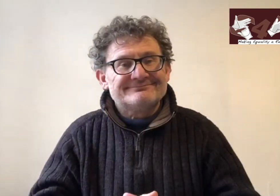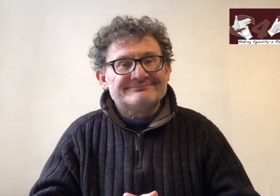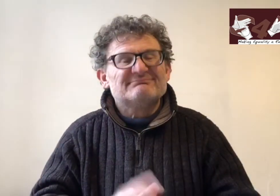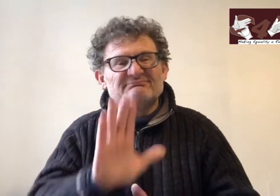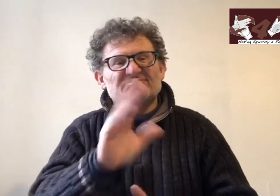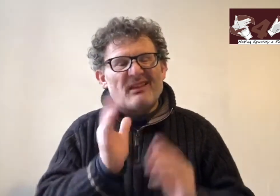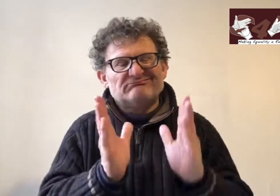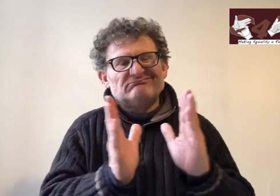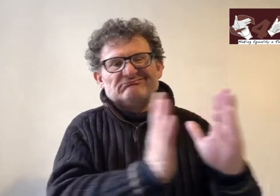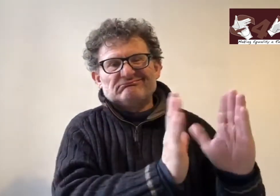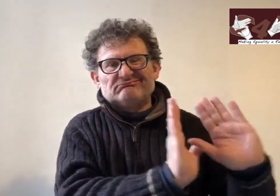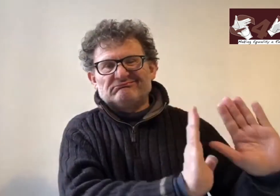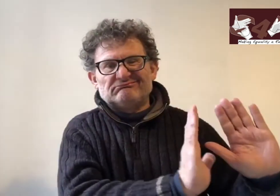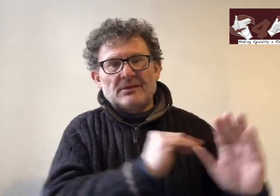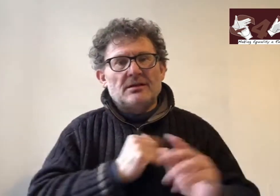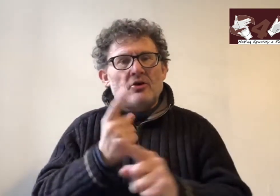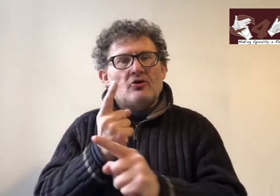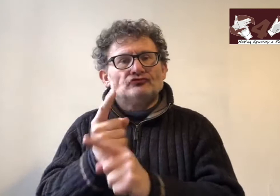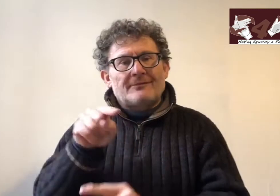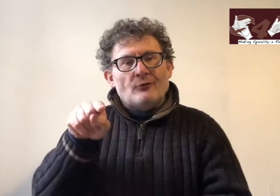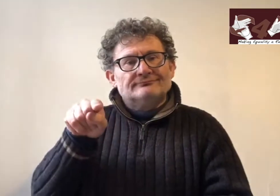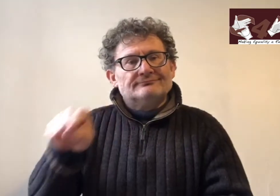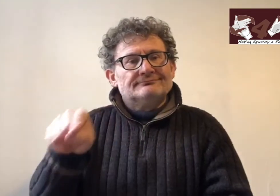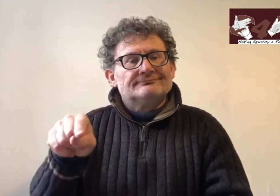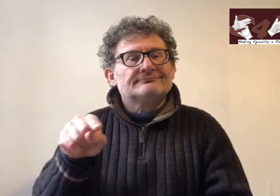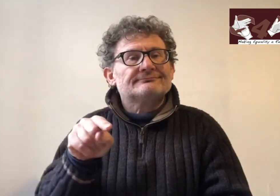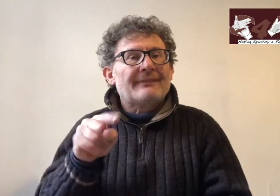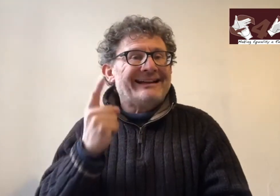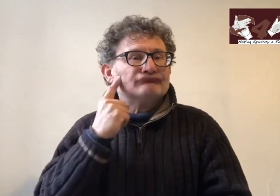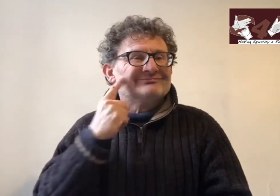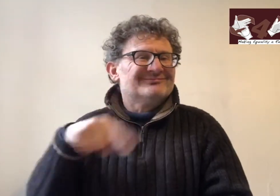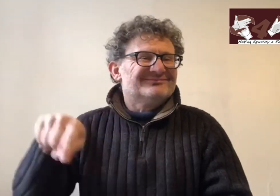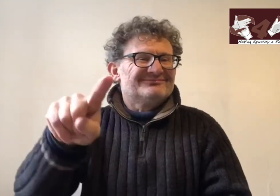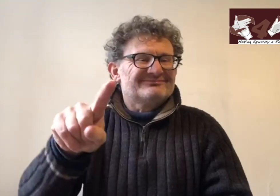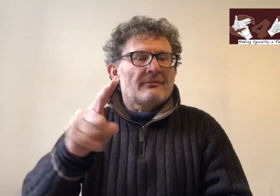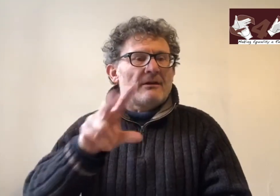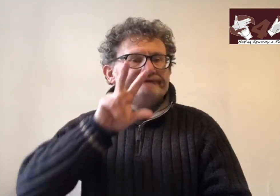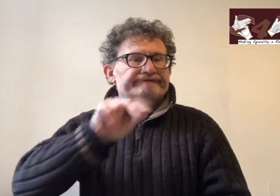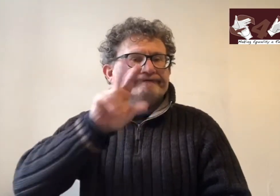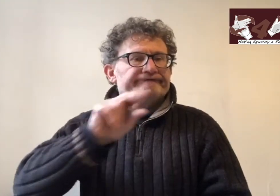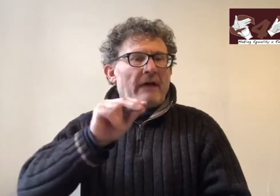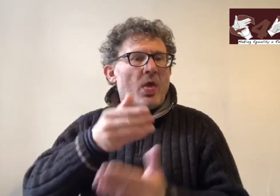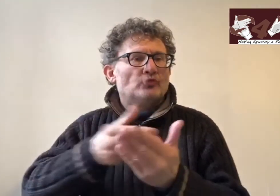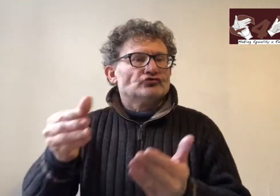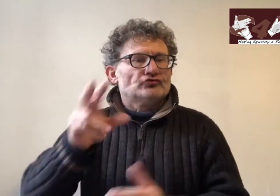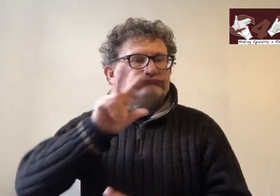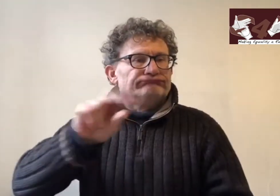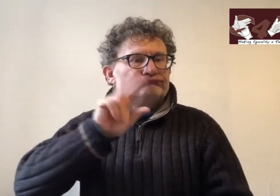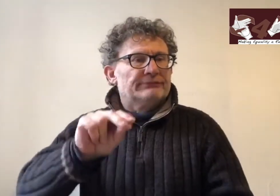enough about the language to be able to use that skill that's needed. You know, for those who